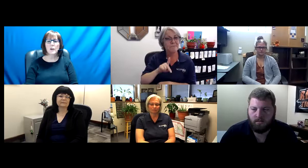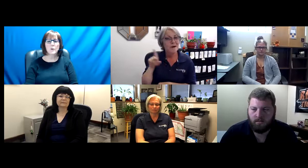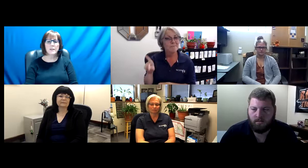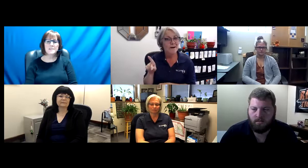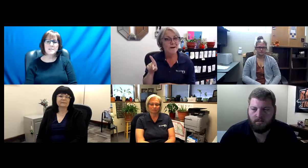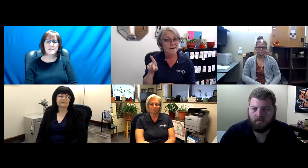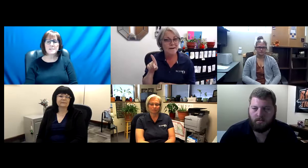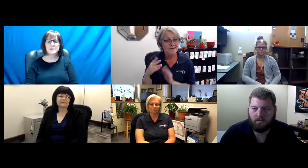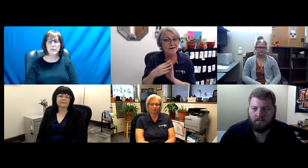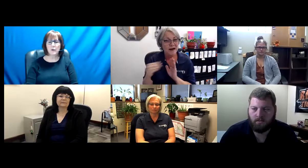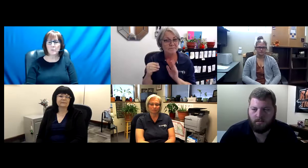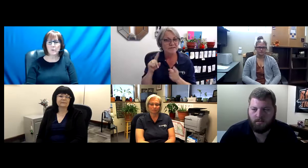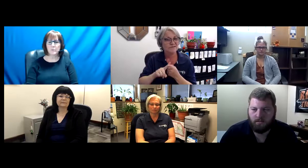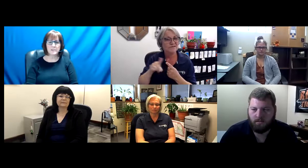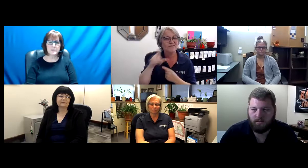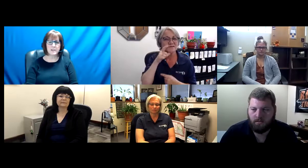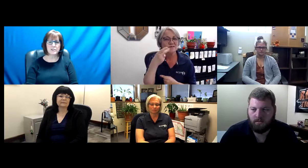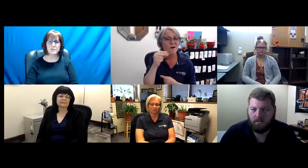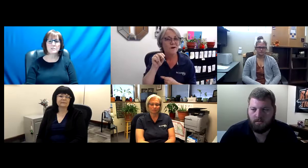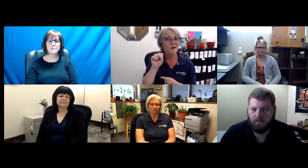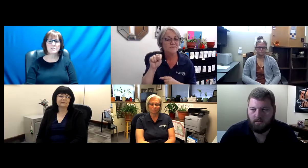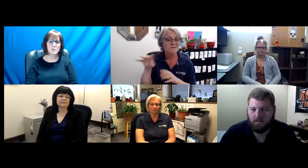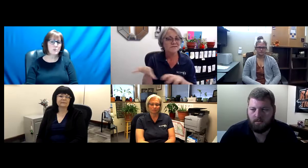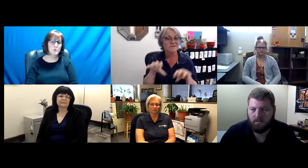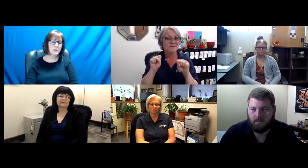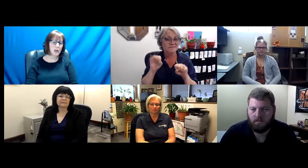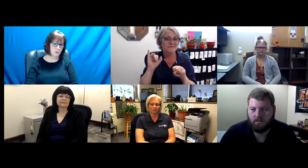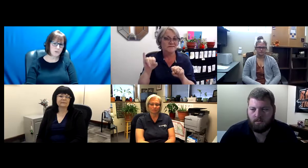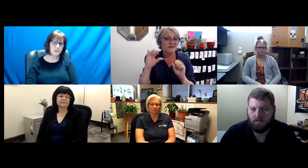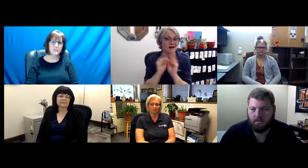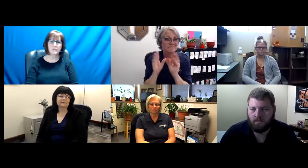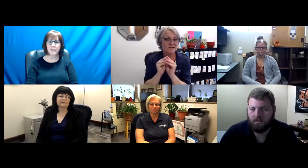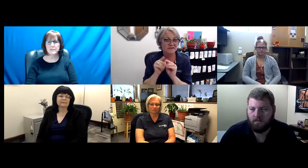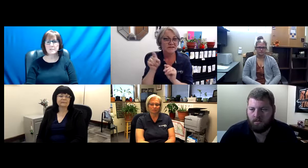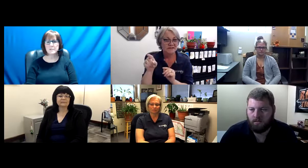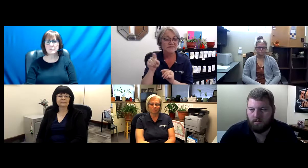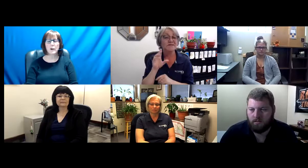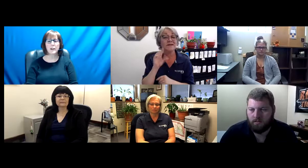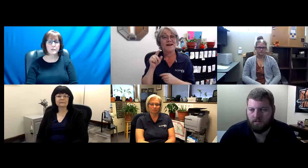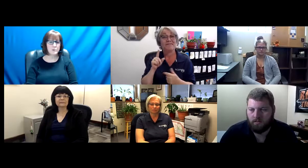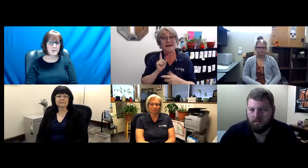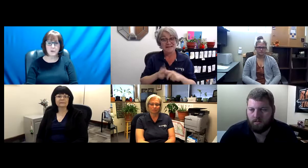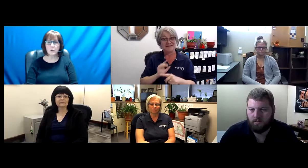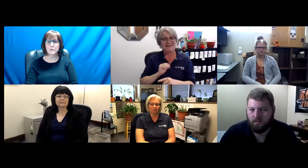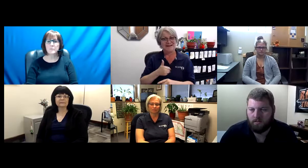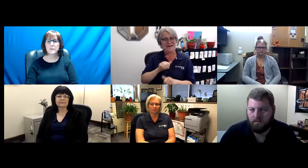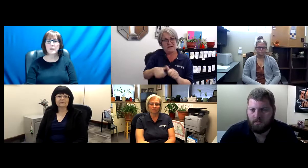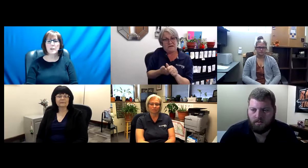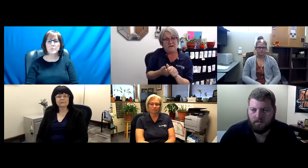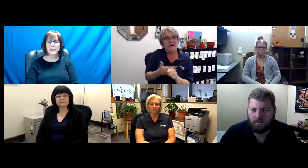had sent the PowerPoint presentation to the host of the event prior to us going. Plus,